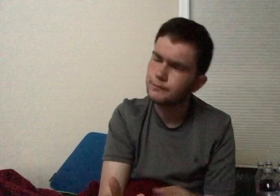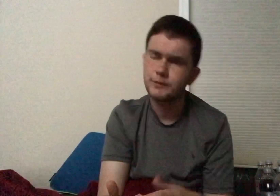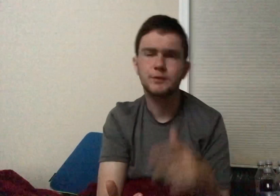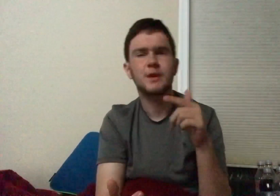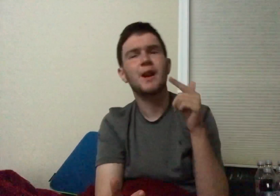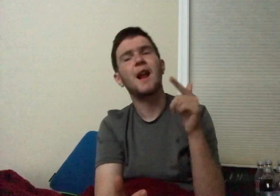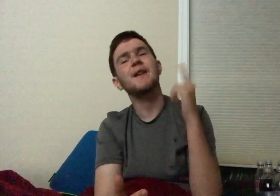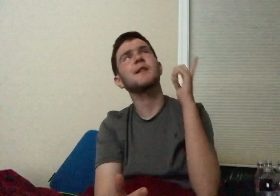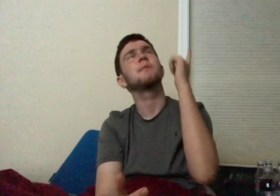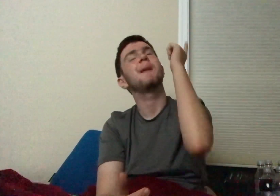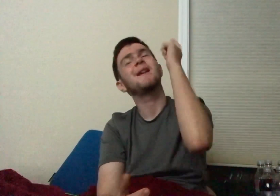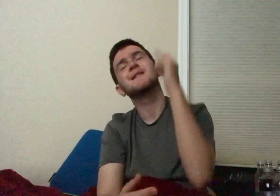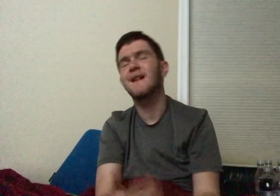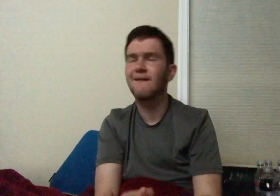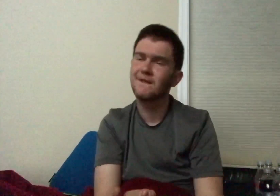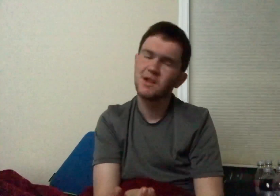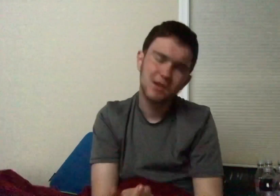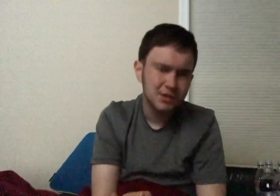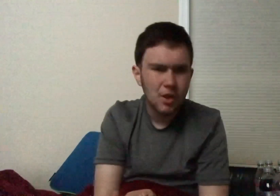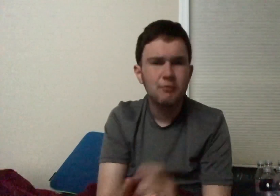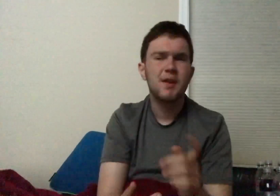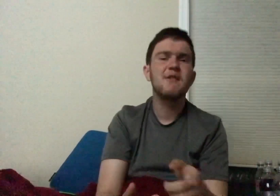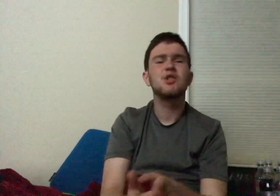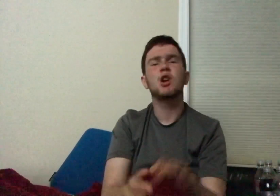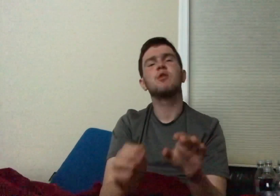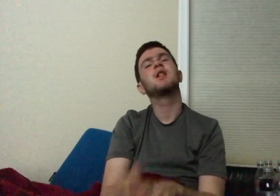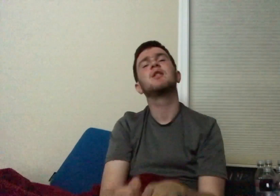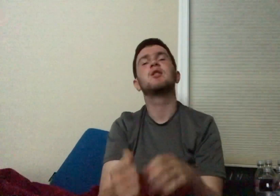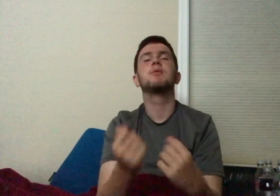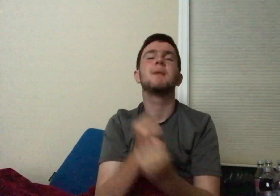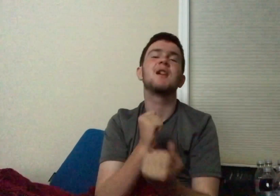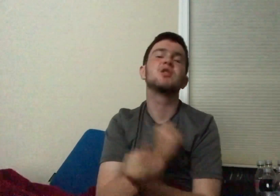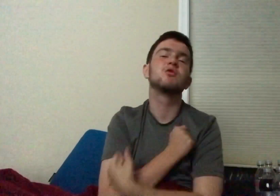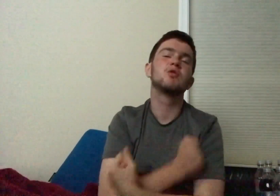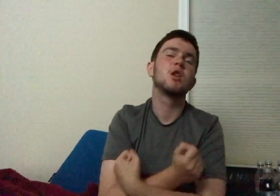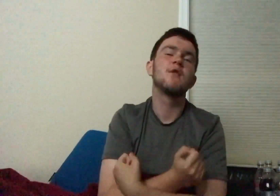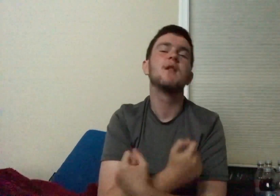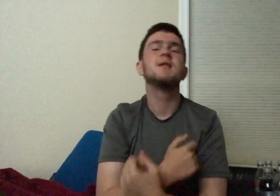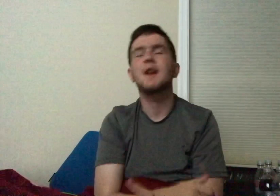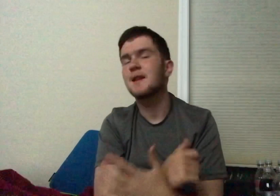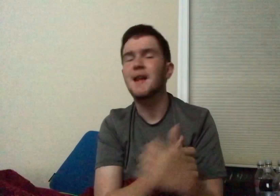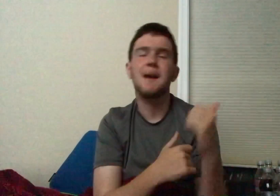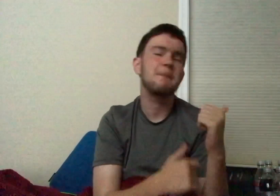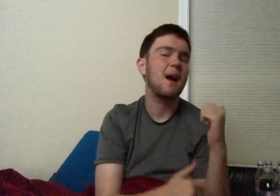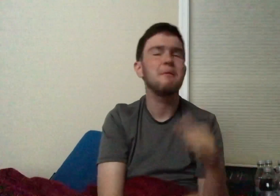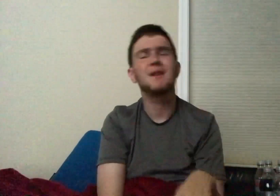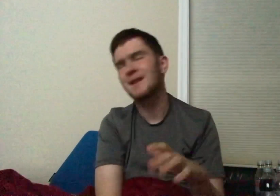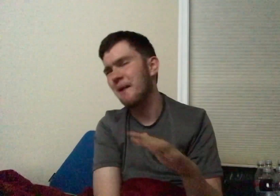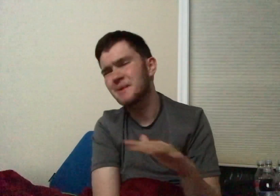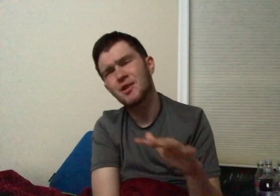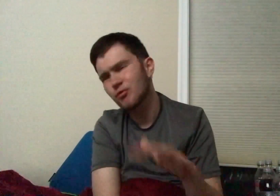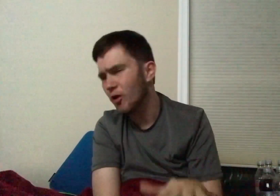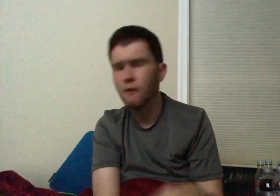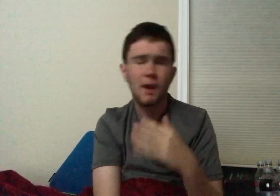truth, and then I tell myself, whatever don't kill you makes you tough. Can't tap out when the times get rough. I know